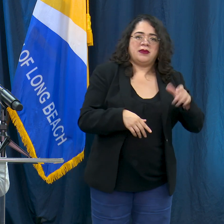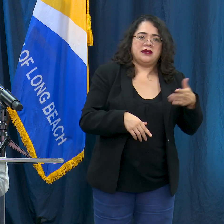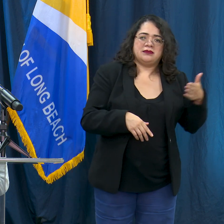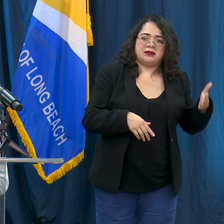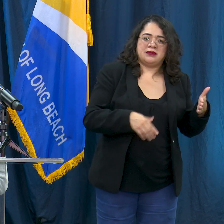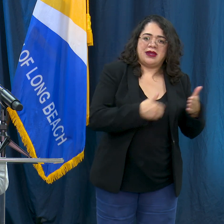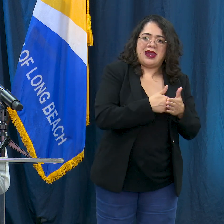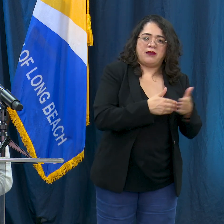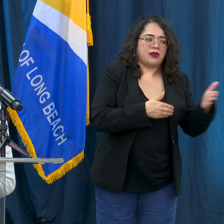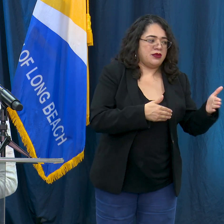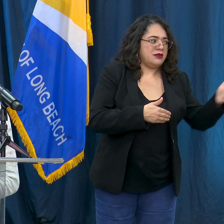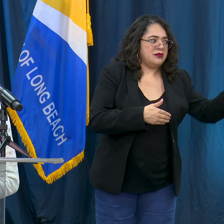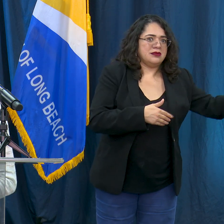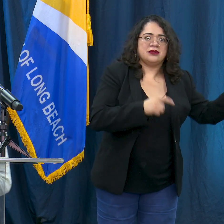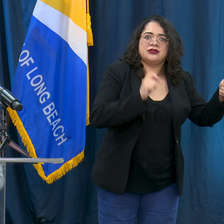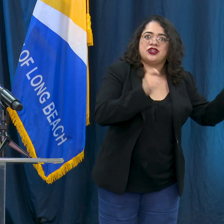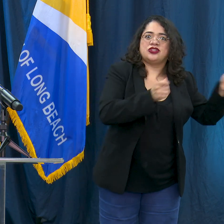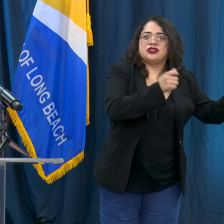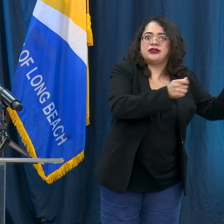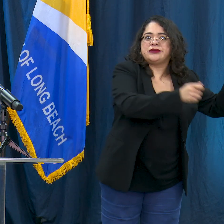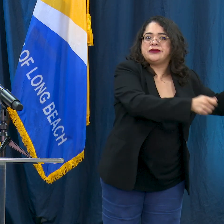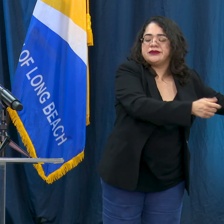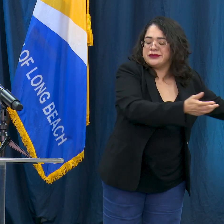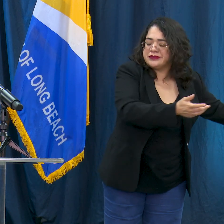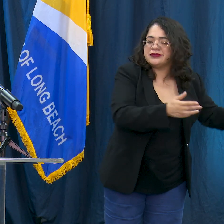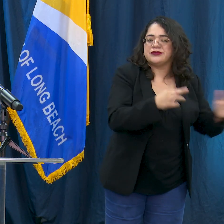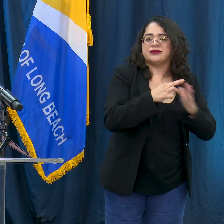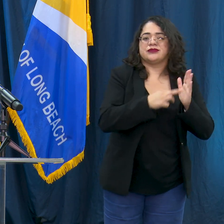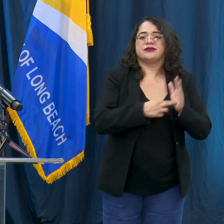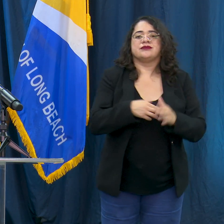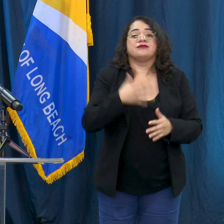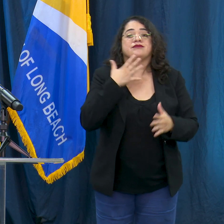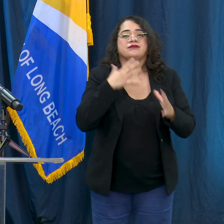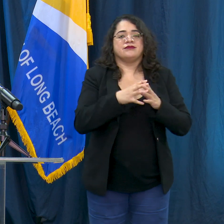attention to that. Thank you very much.